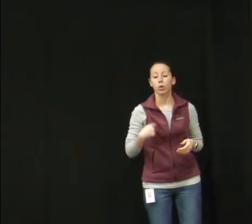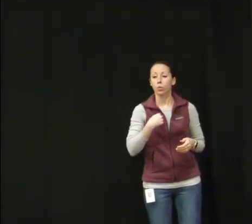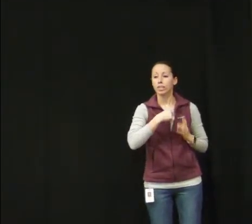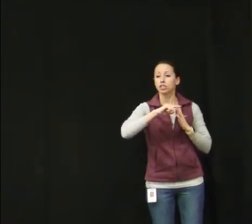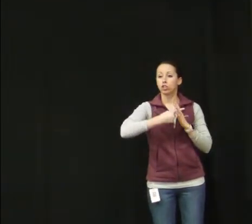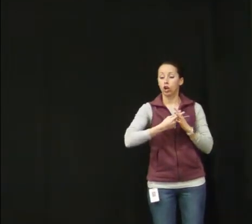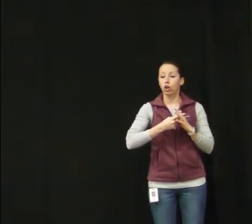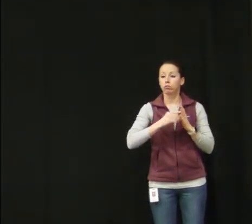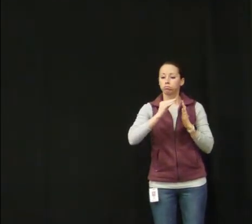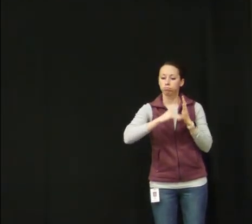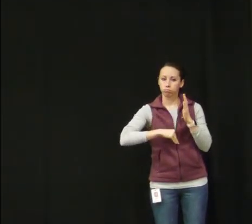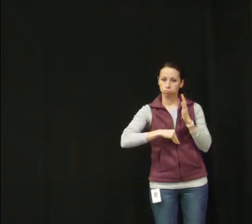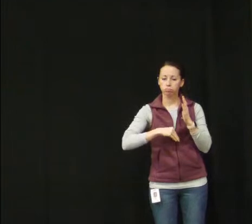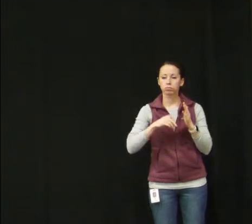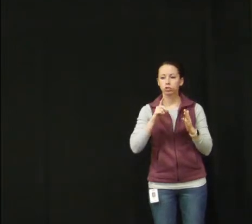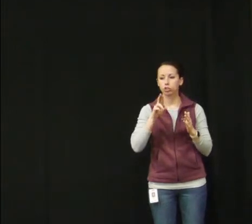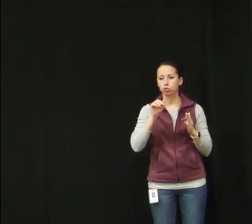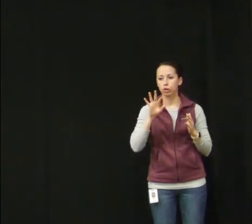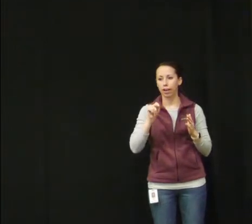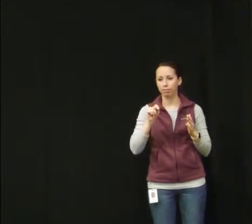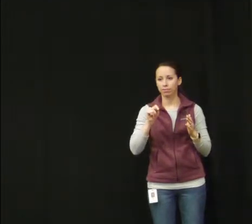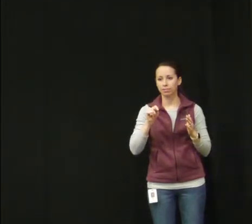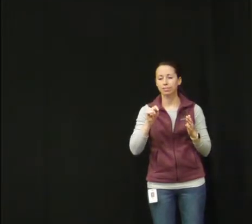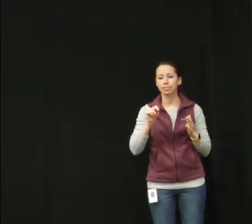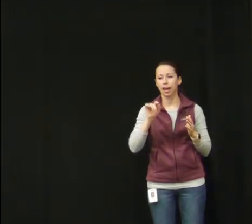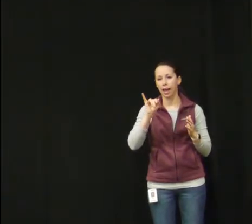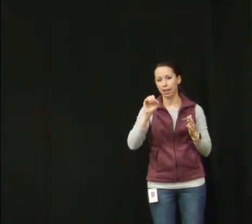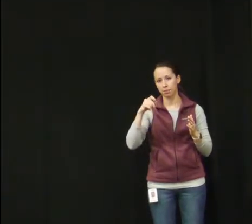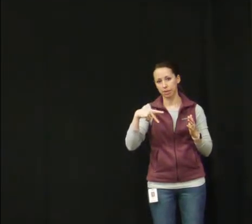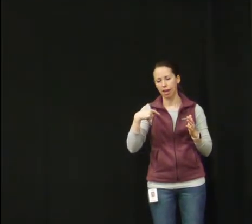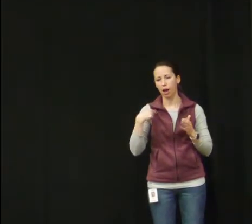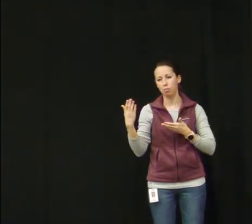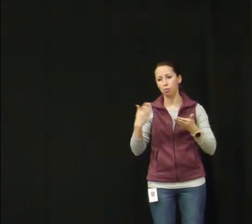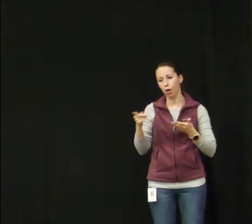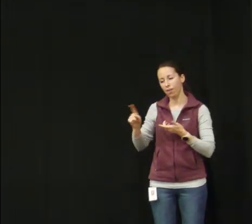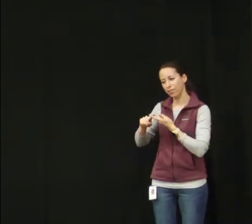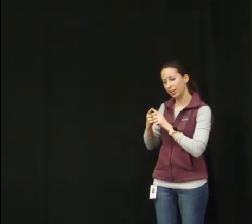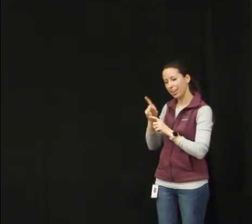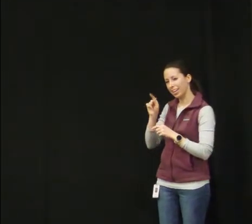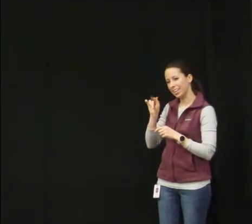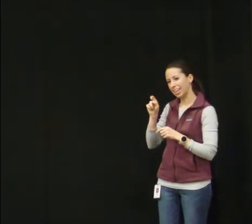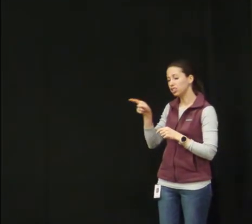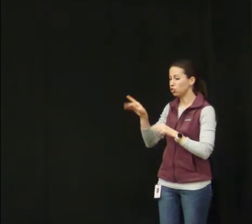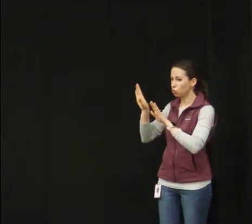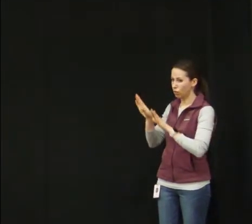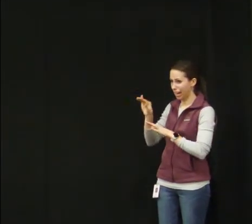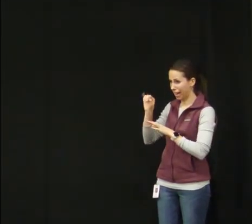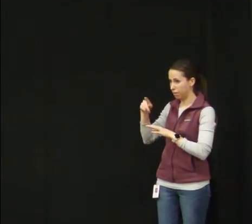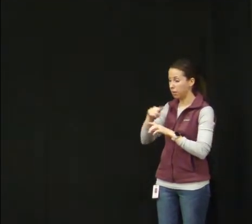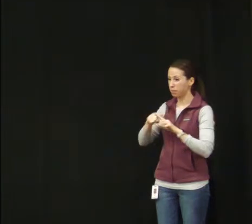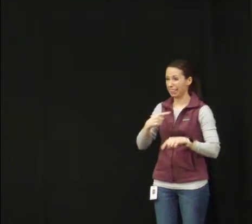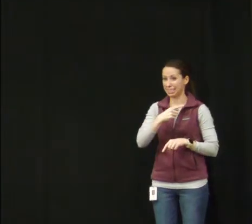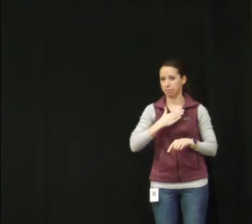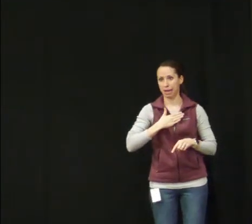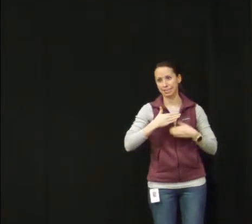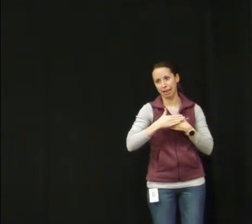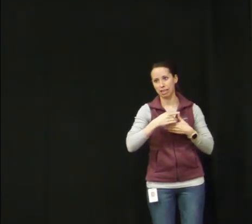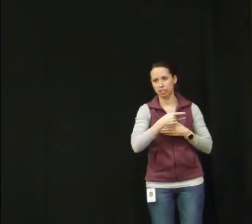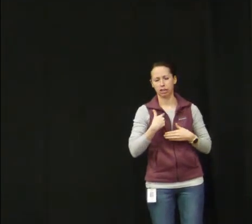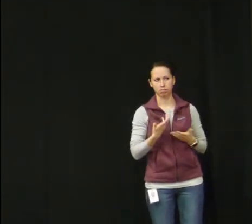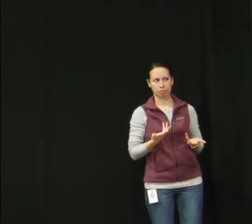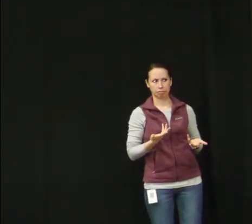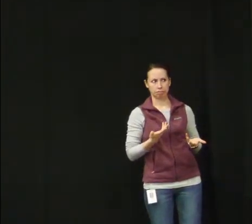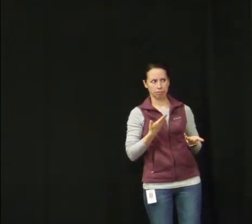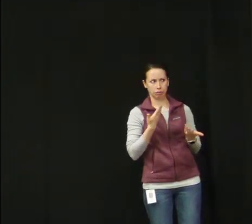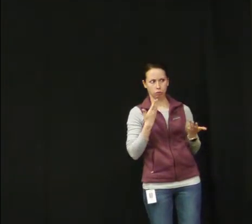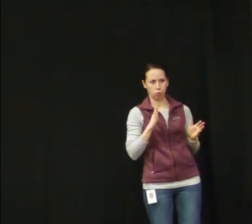start drafting the IEP, I'm sorry, I brought Katie along, and she is great at IEPs, but this is my slide, so she's probably like, I